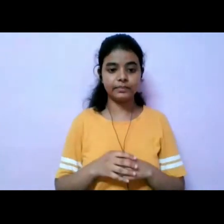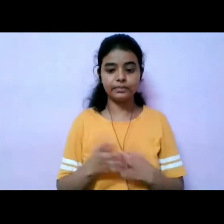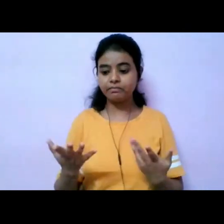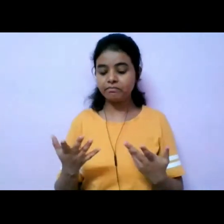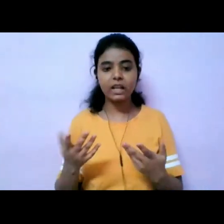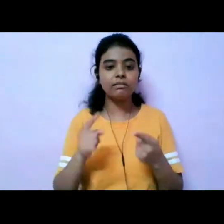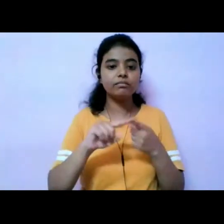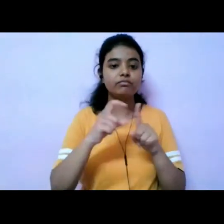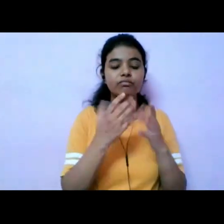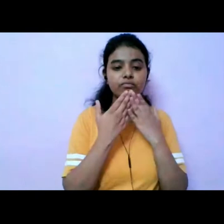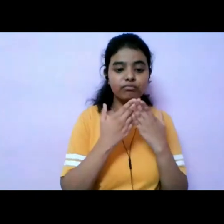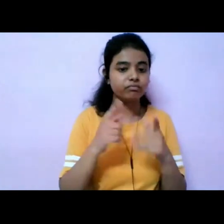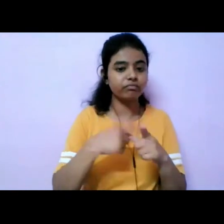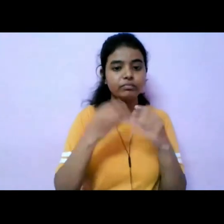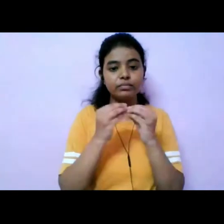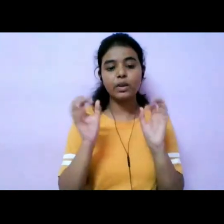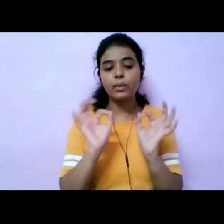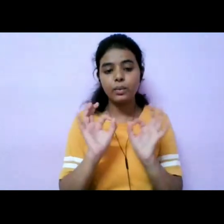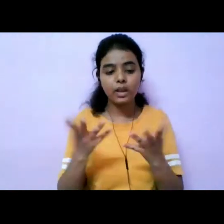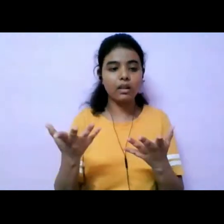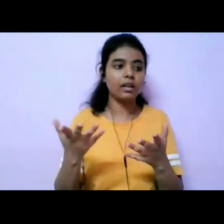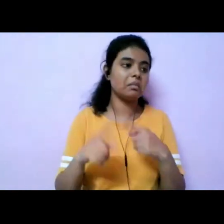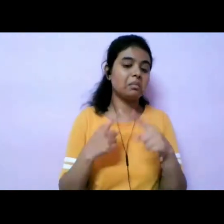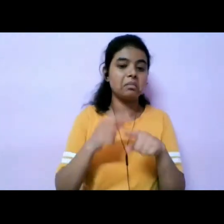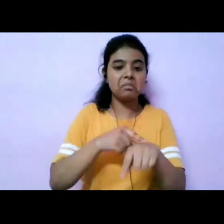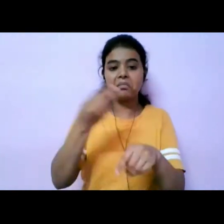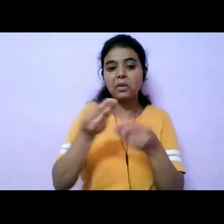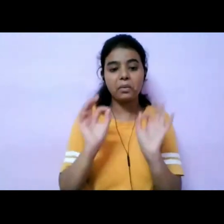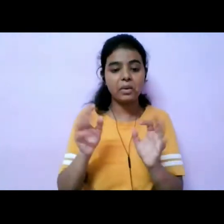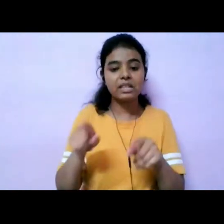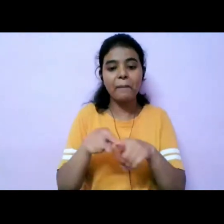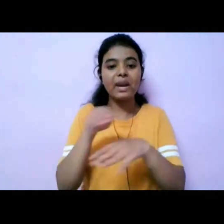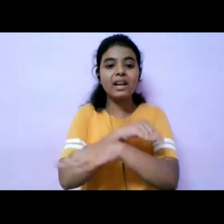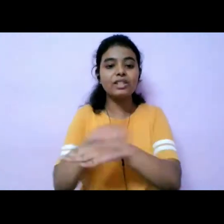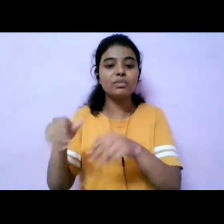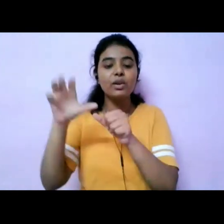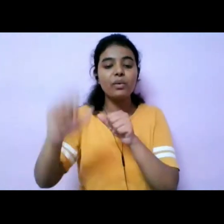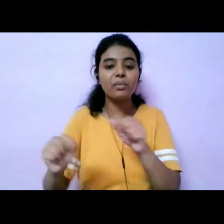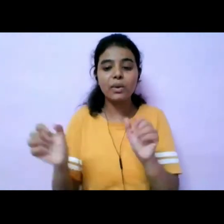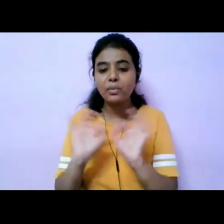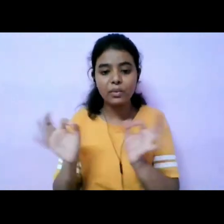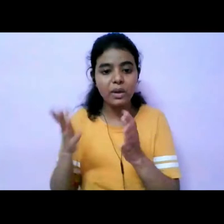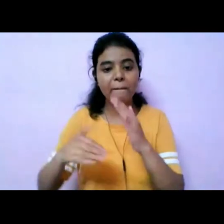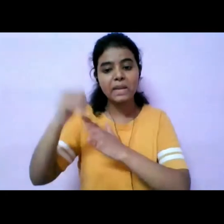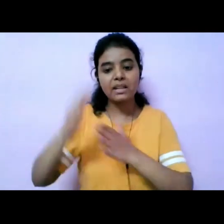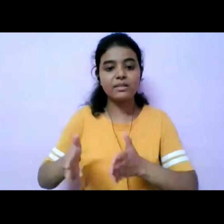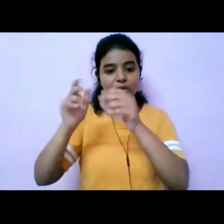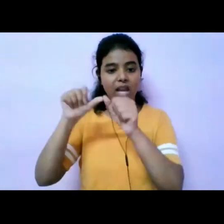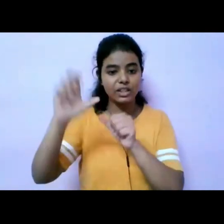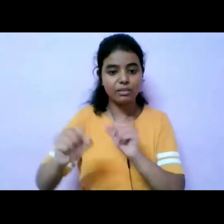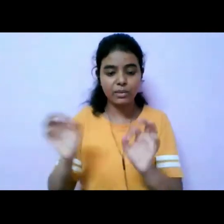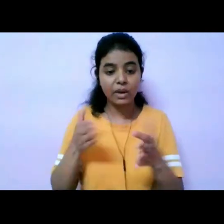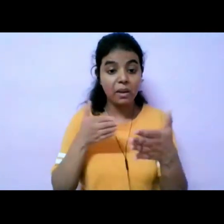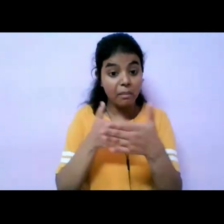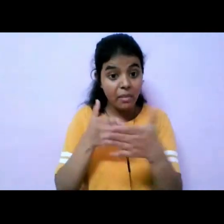of educational opportunities, inaccessible architectures, and social policies are obstacles